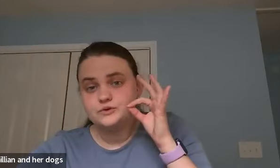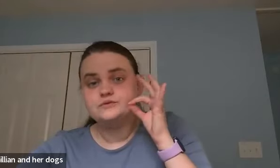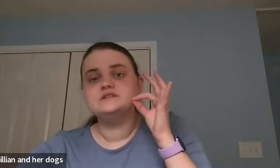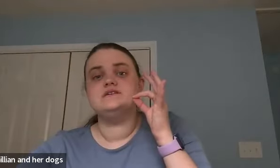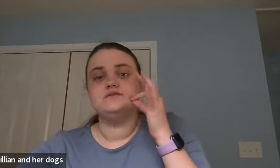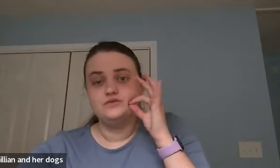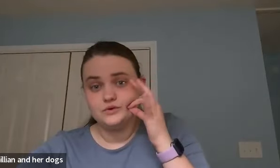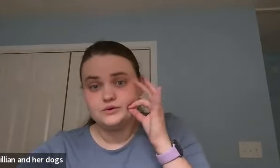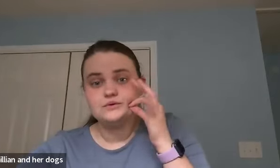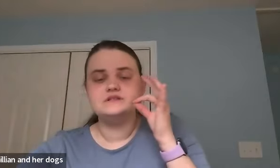fruit.